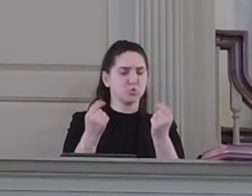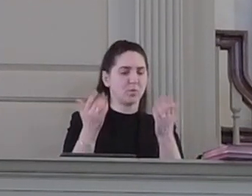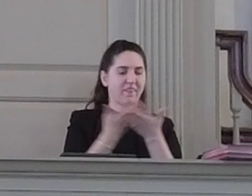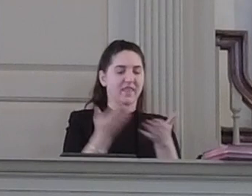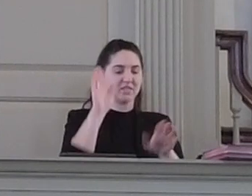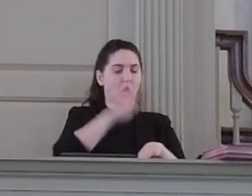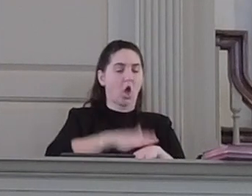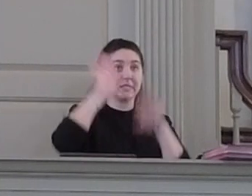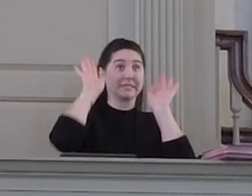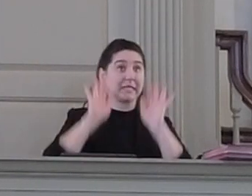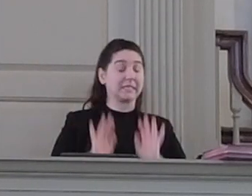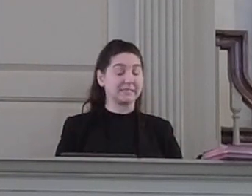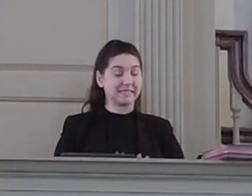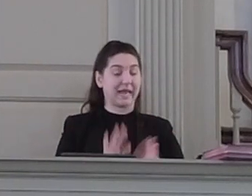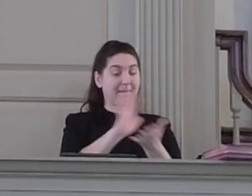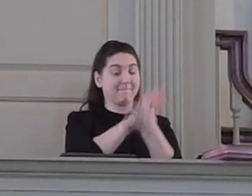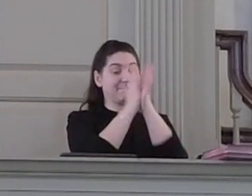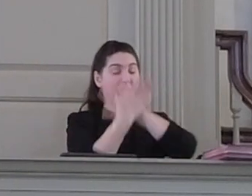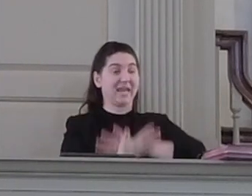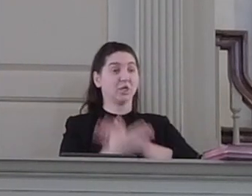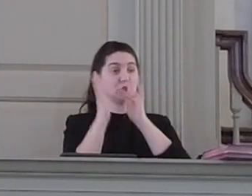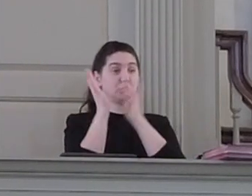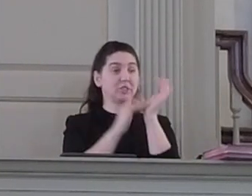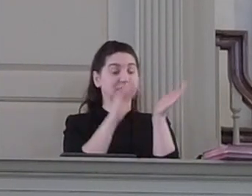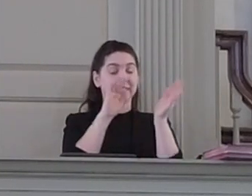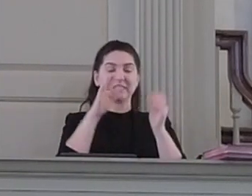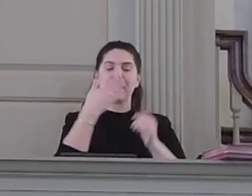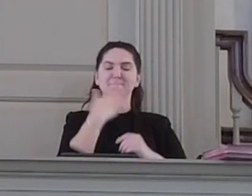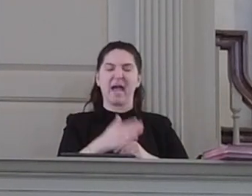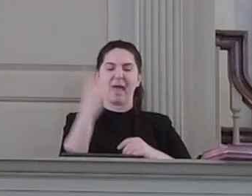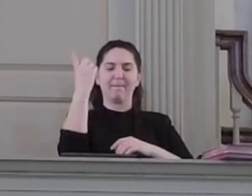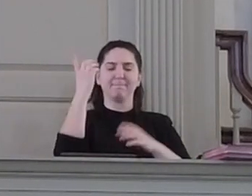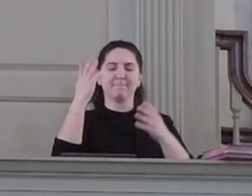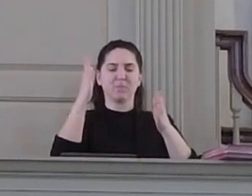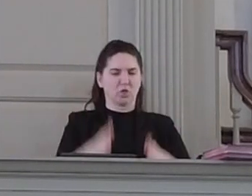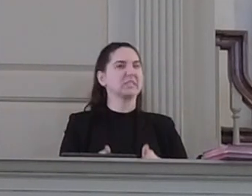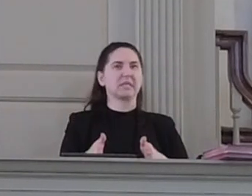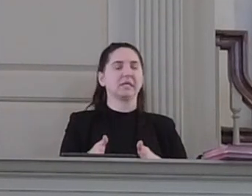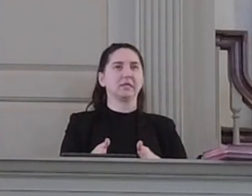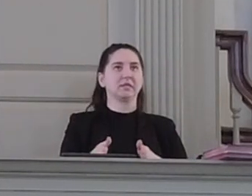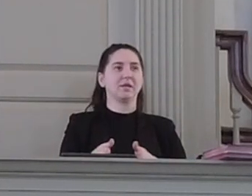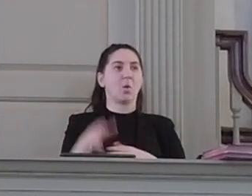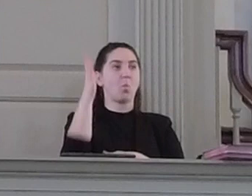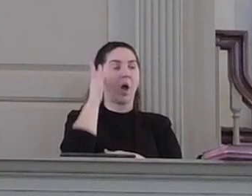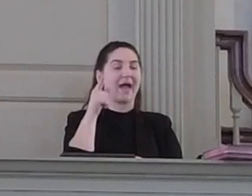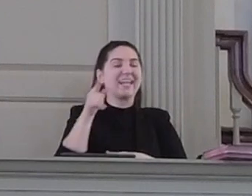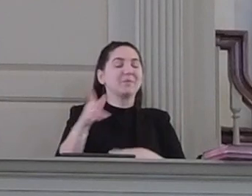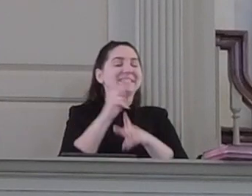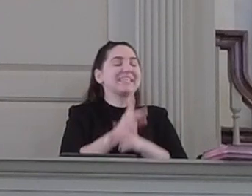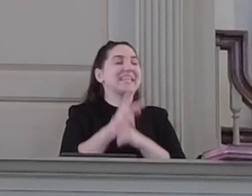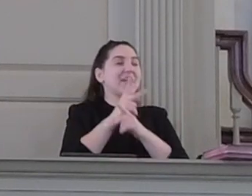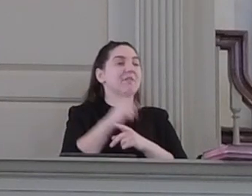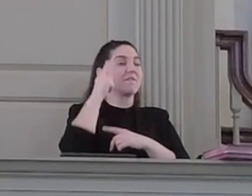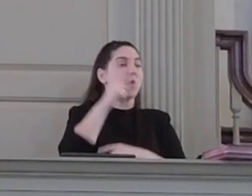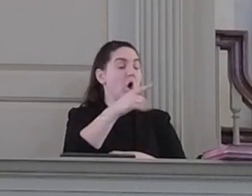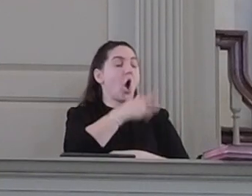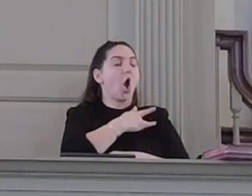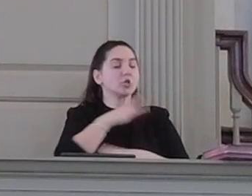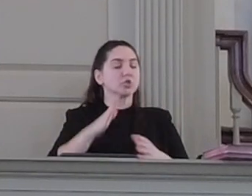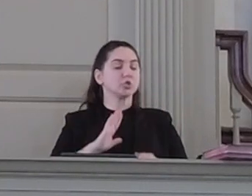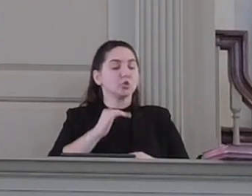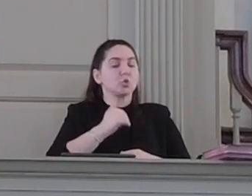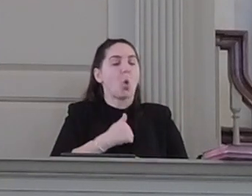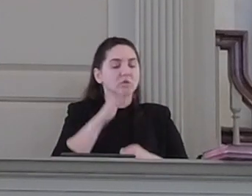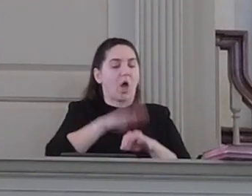tried to make him the bad person because he was taking care of hearts and souls on the day of rest. Now imagine having